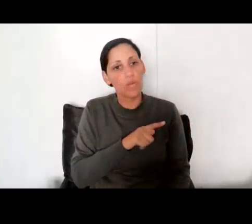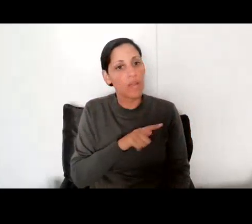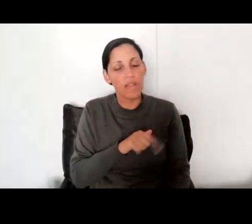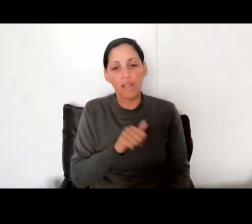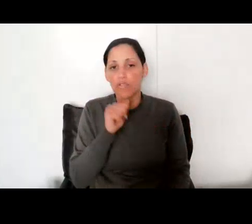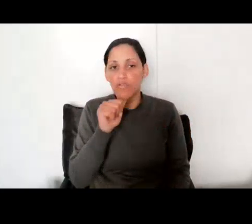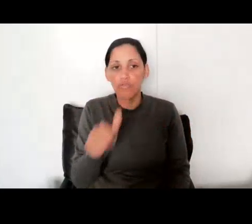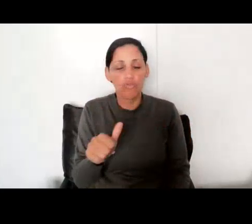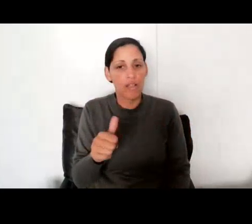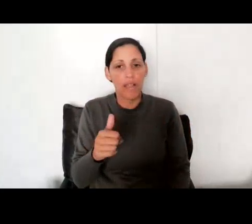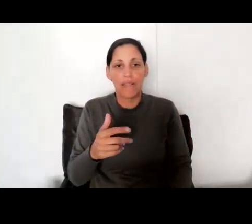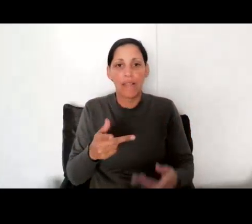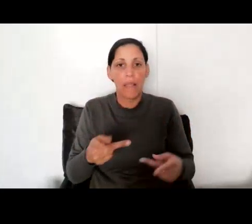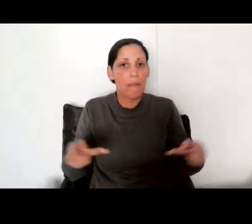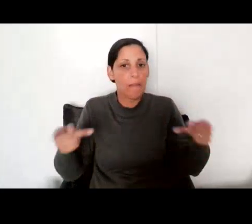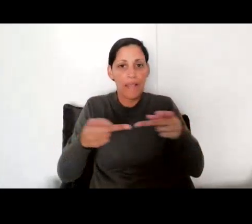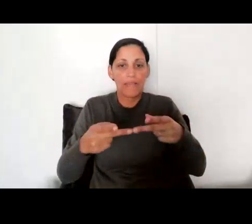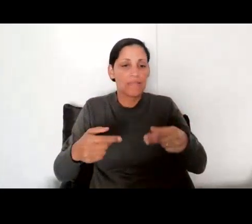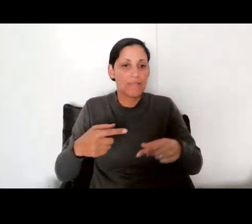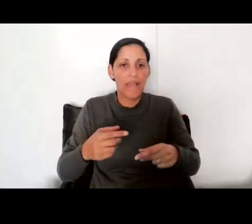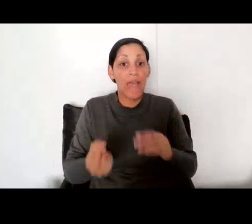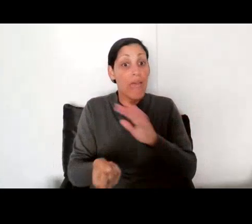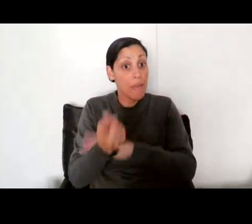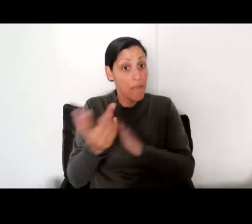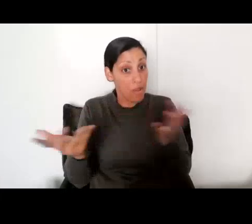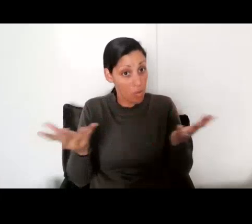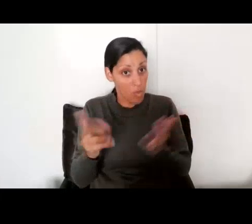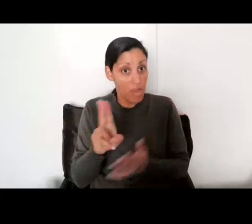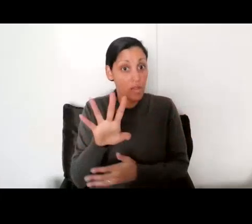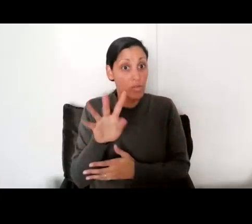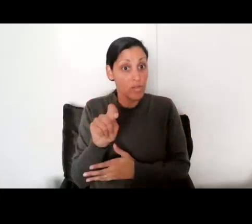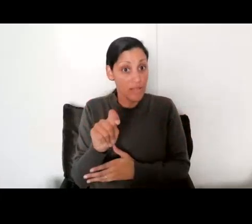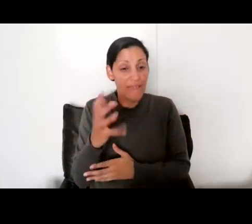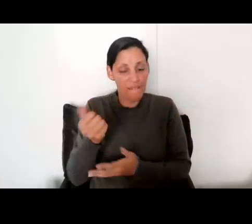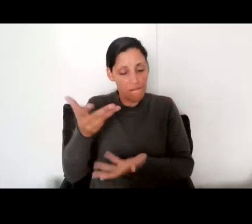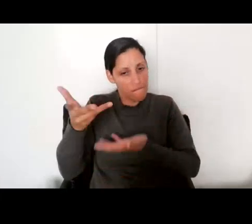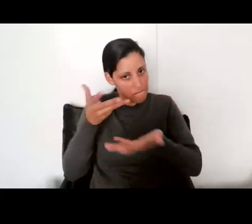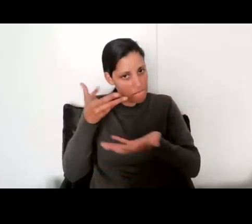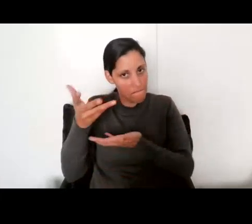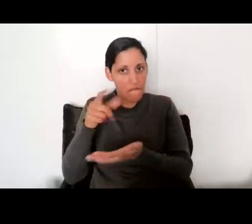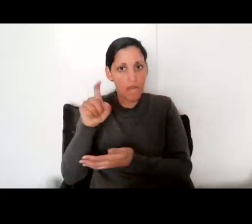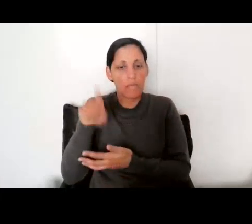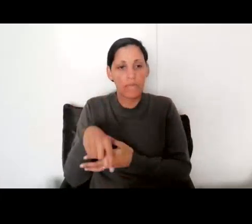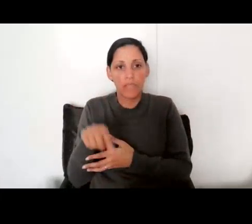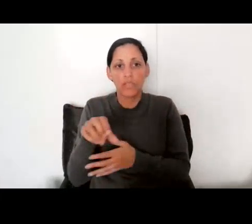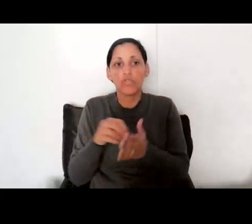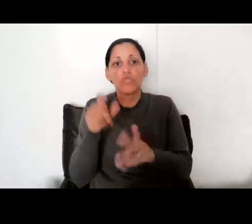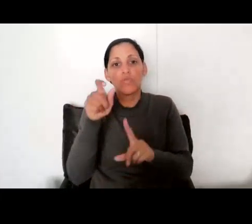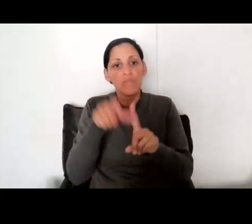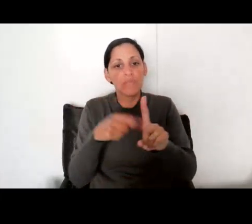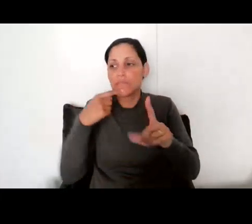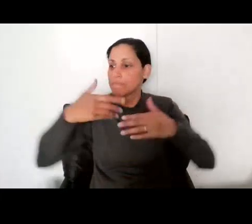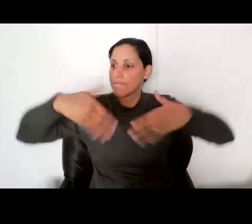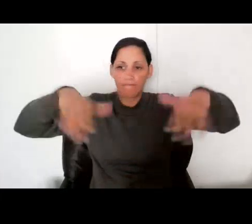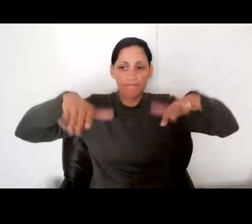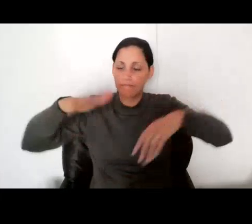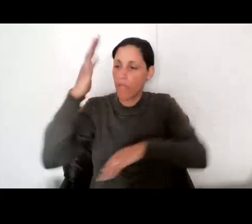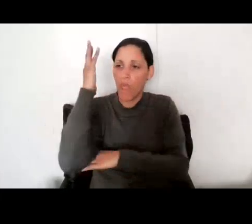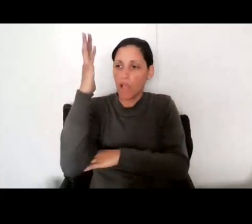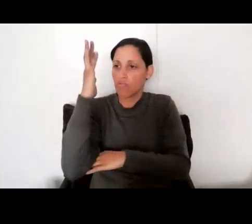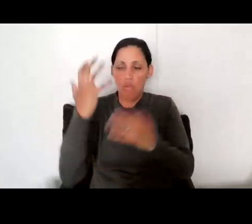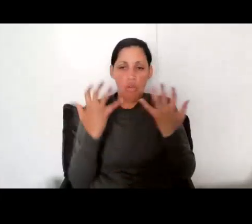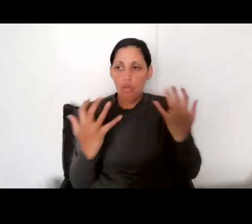place. That it actually happened at UCT, where I had to then have a conversation that the student was turned away from coming into the lecture hall because